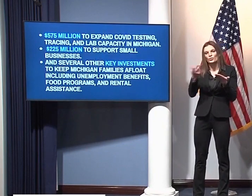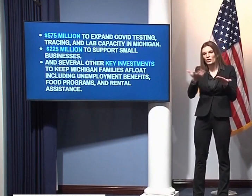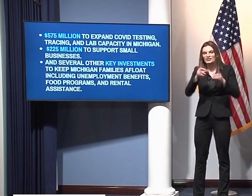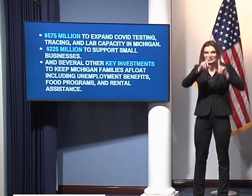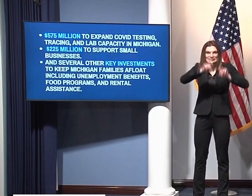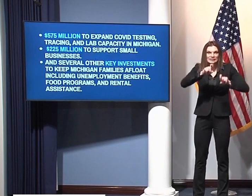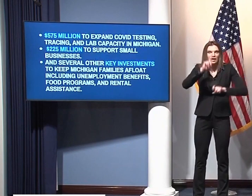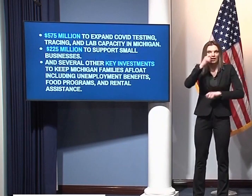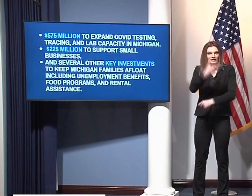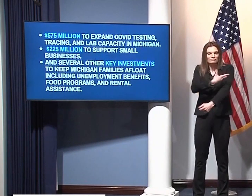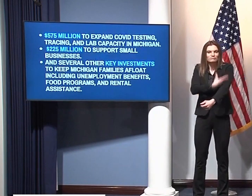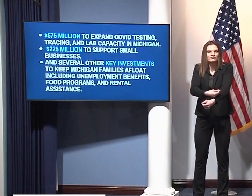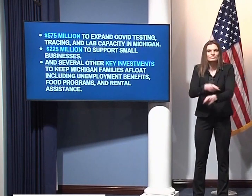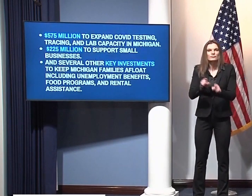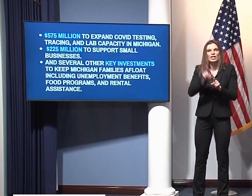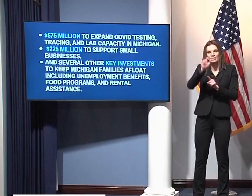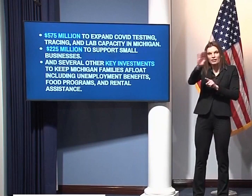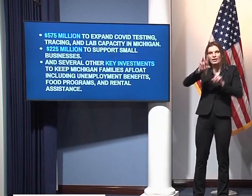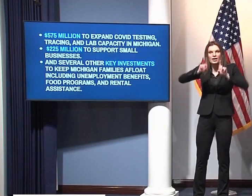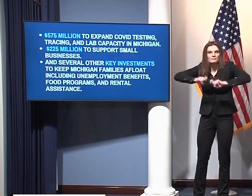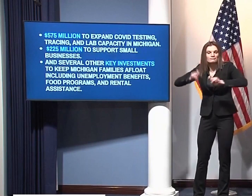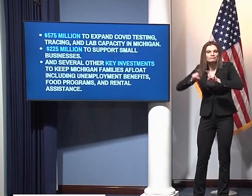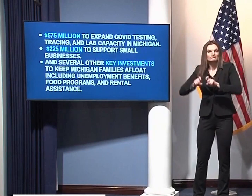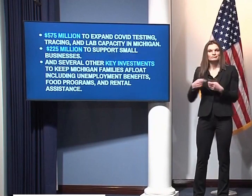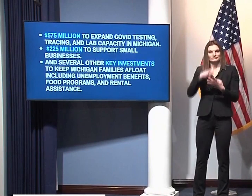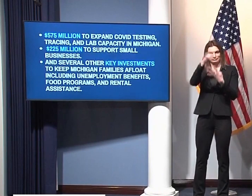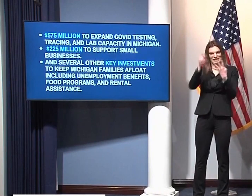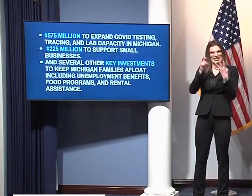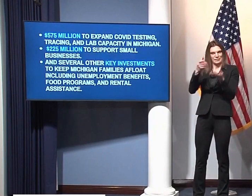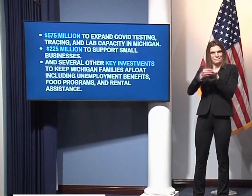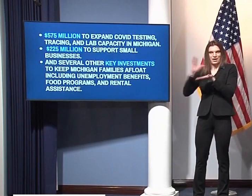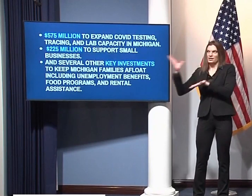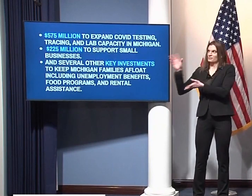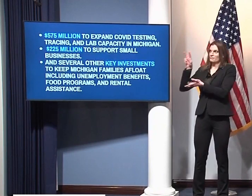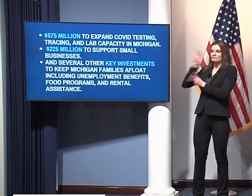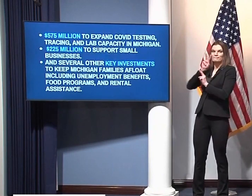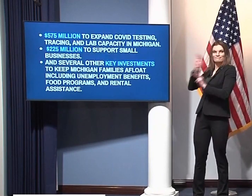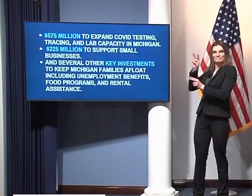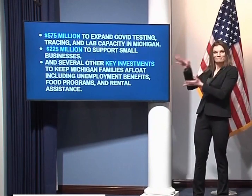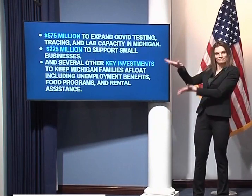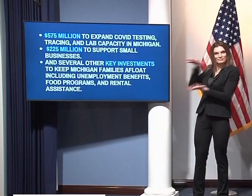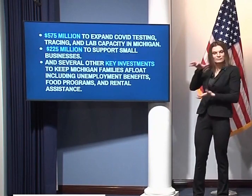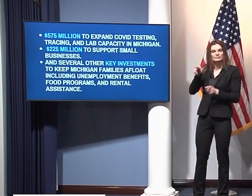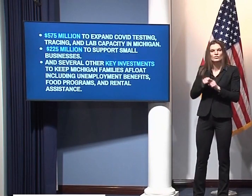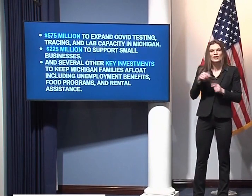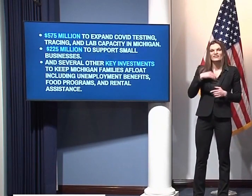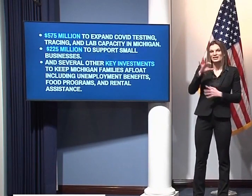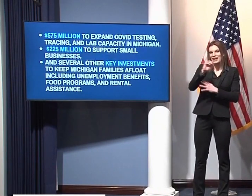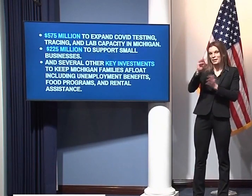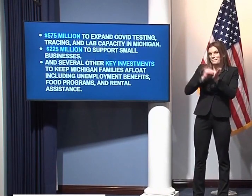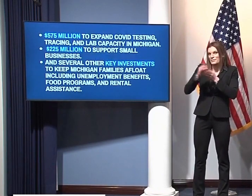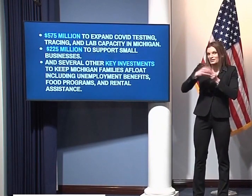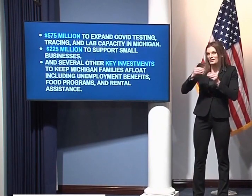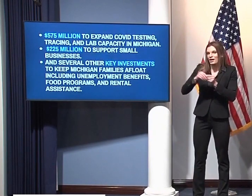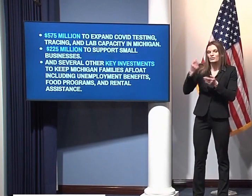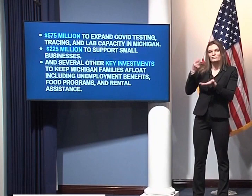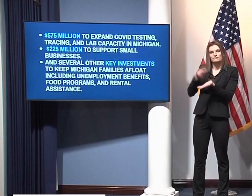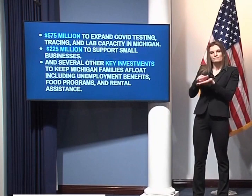and lab capacity in Michigan. There's an additional $90 million to aid vaccination